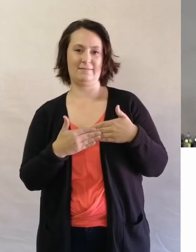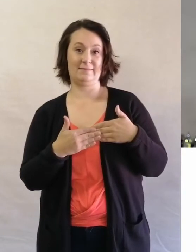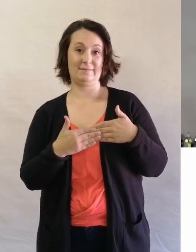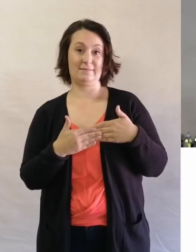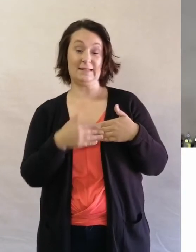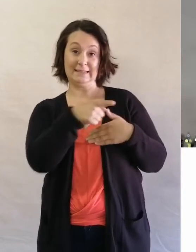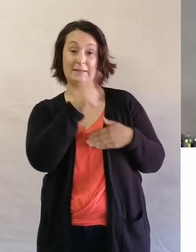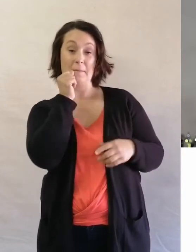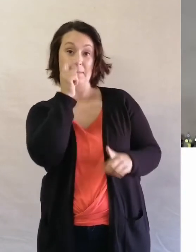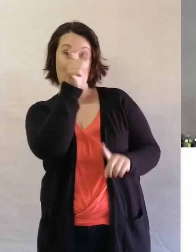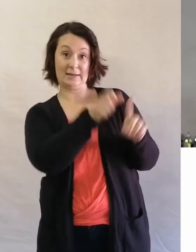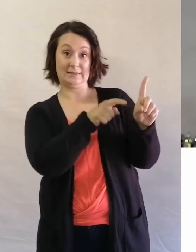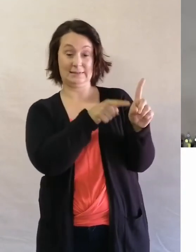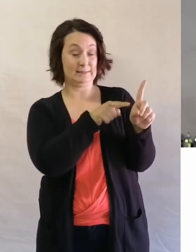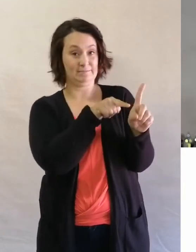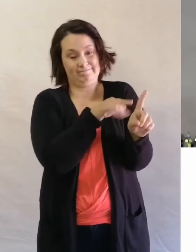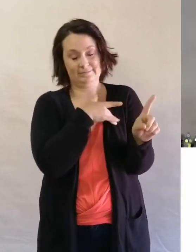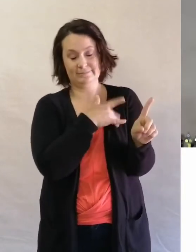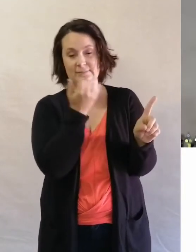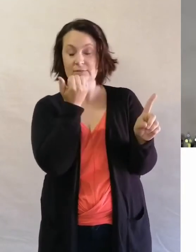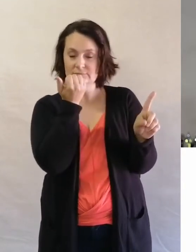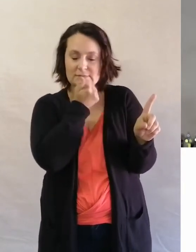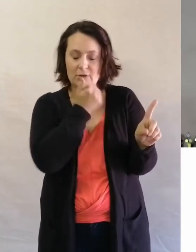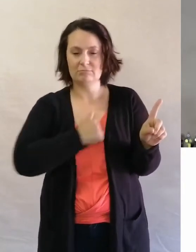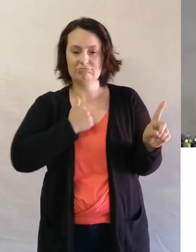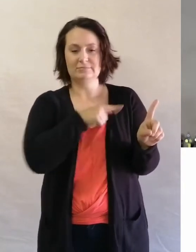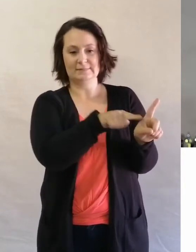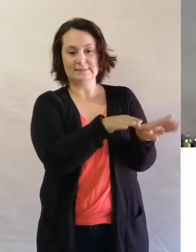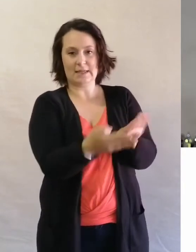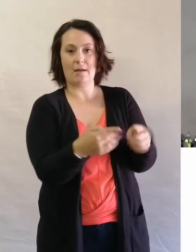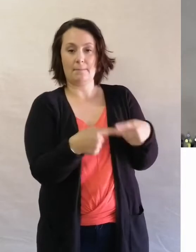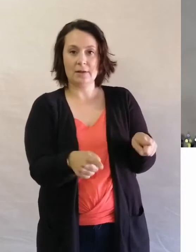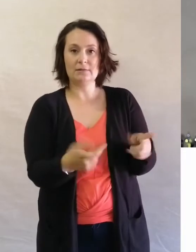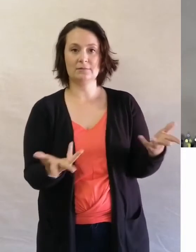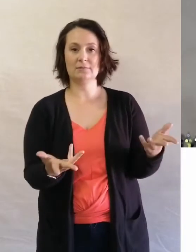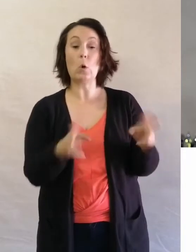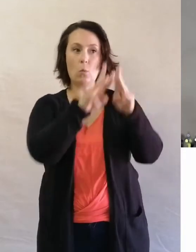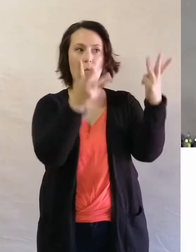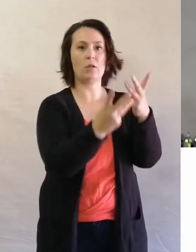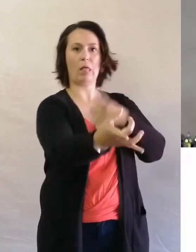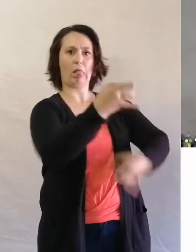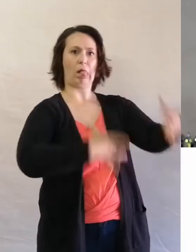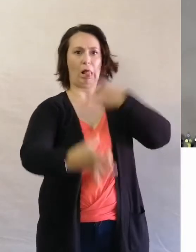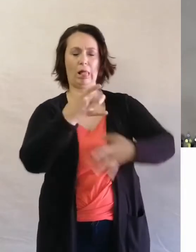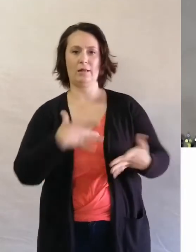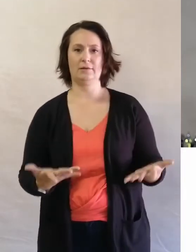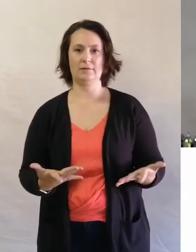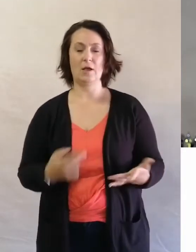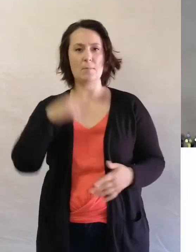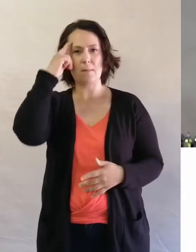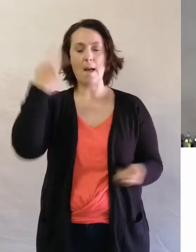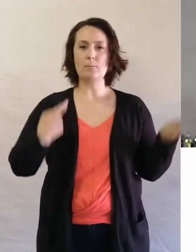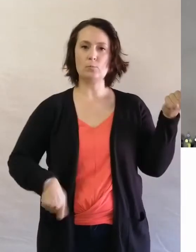That guy, unfortunately, isn't alive anymore. But it's what the world does. I can remember my music teacher saying to me,